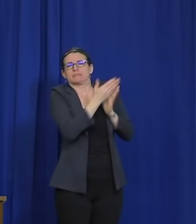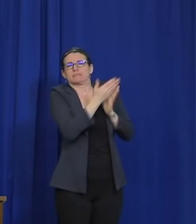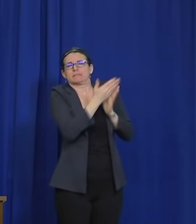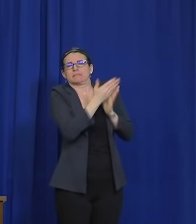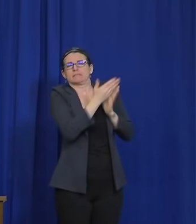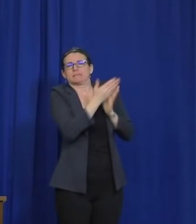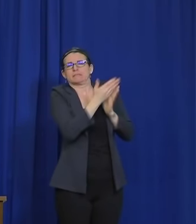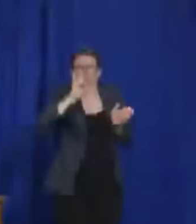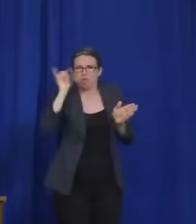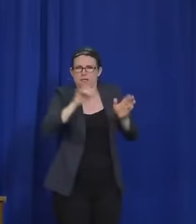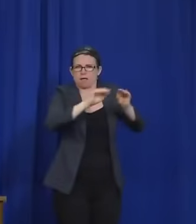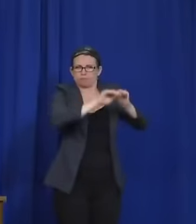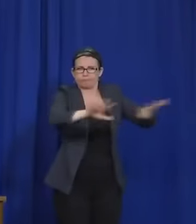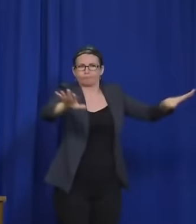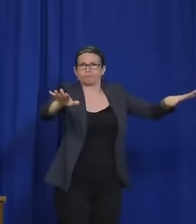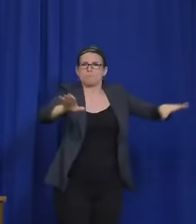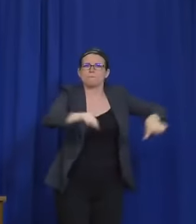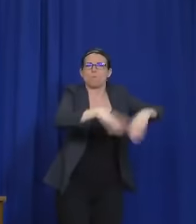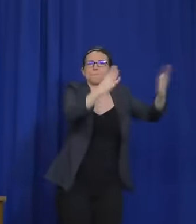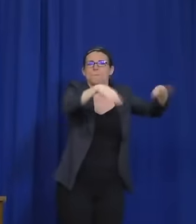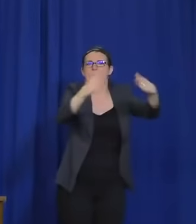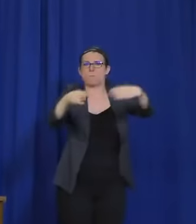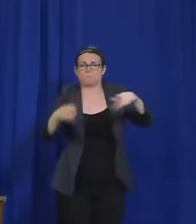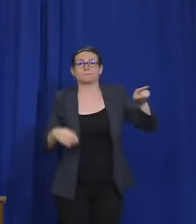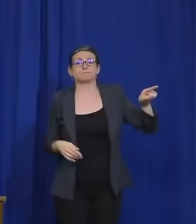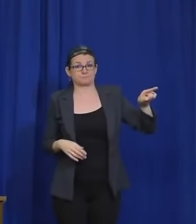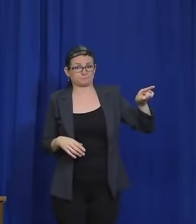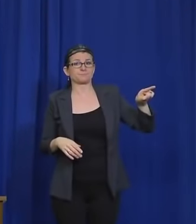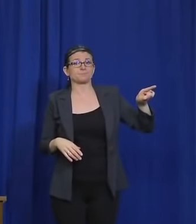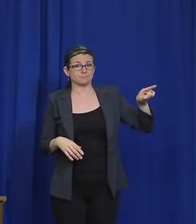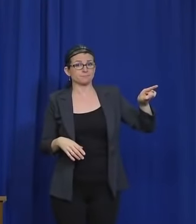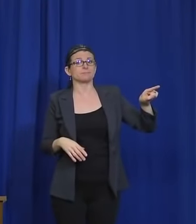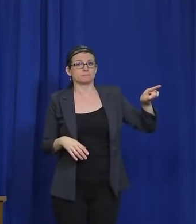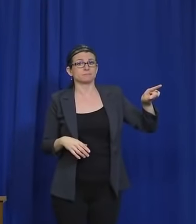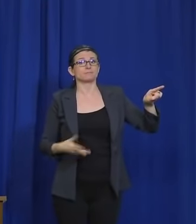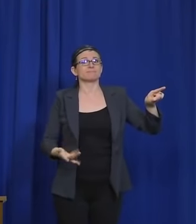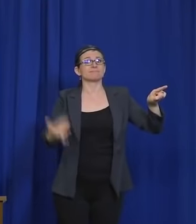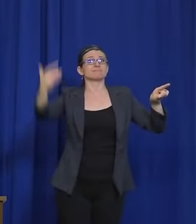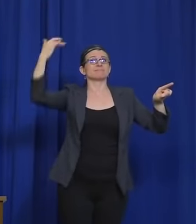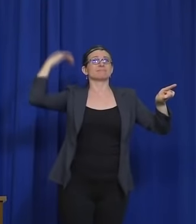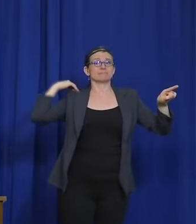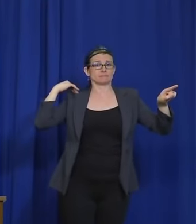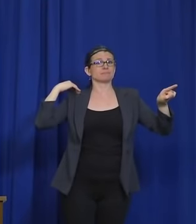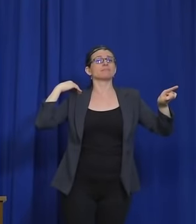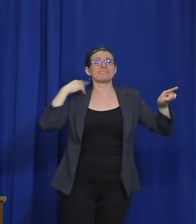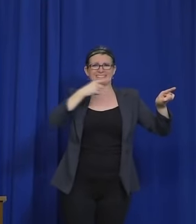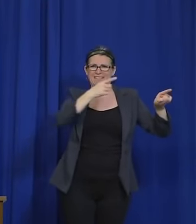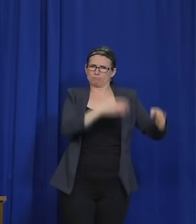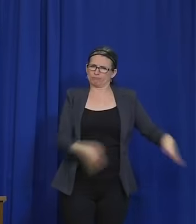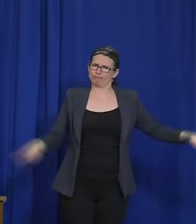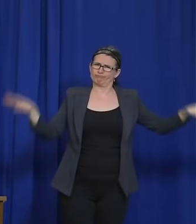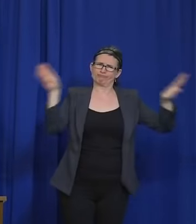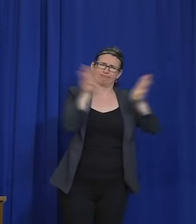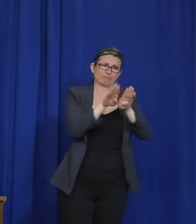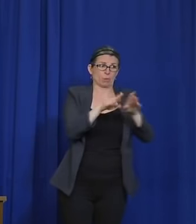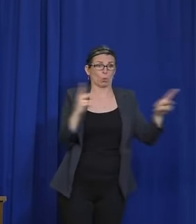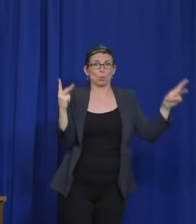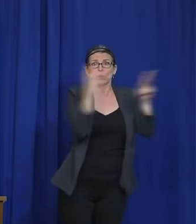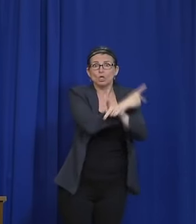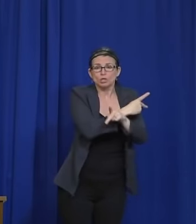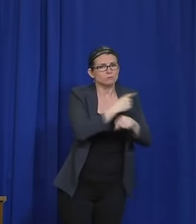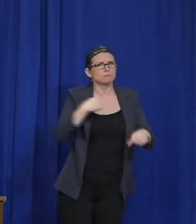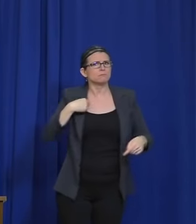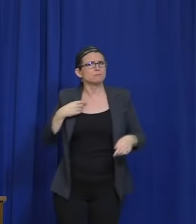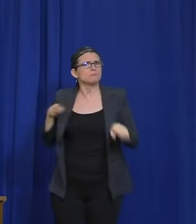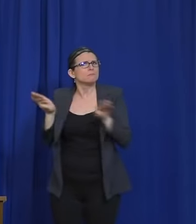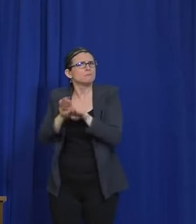than. He shut down construction, for instance. We never shut down construction. So I think he's lifted